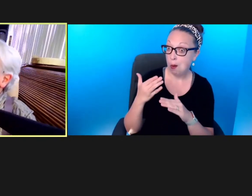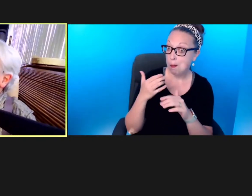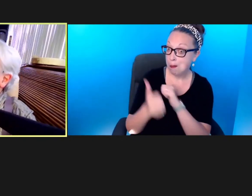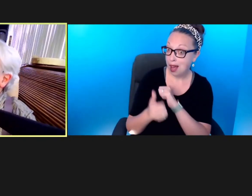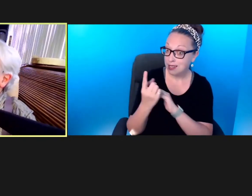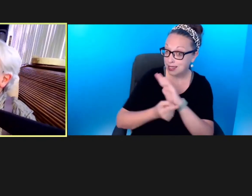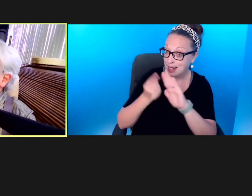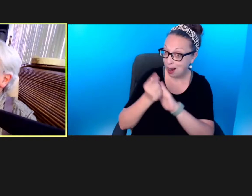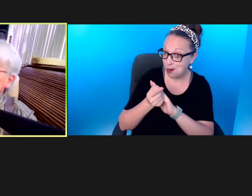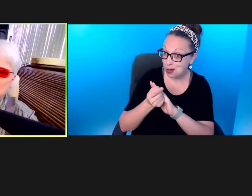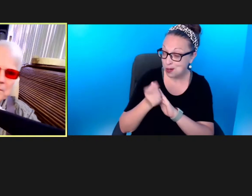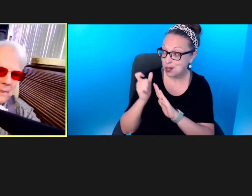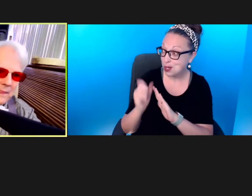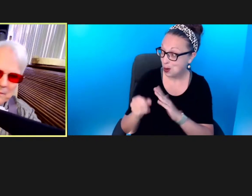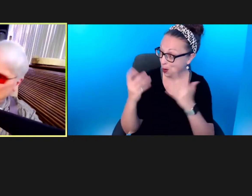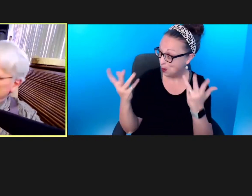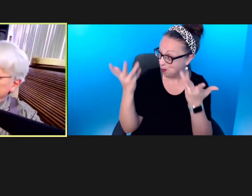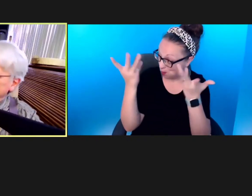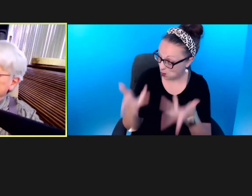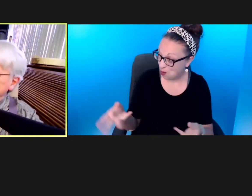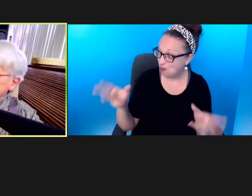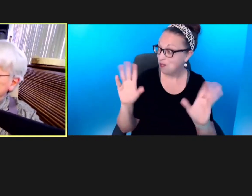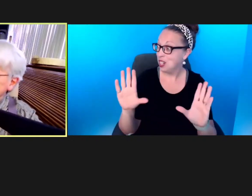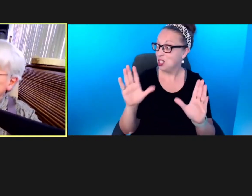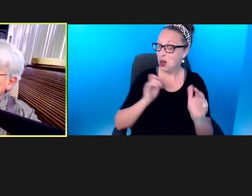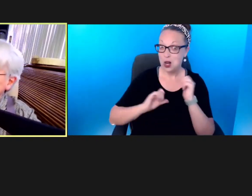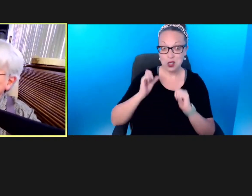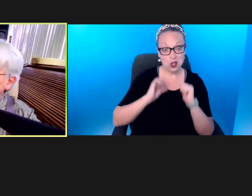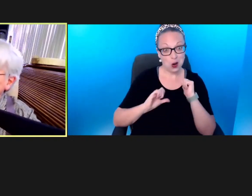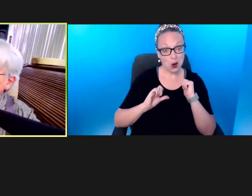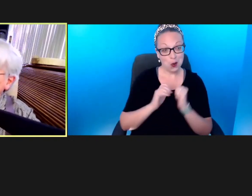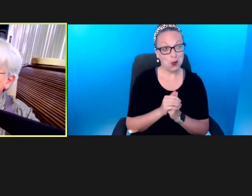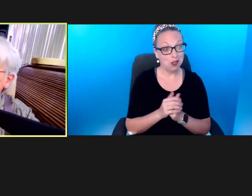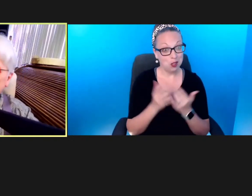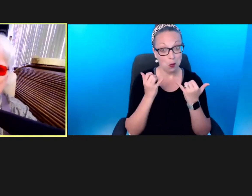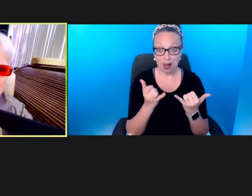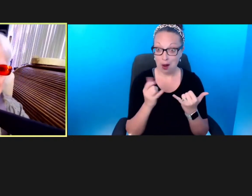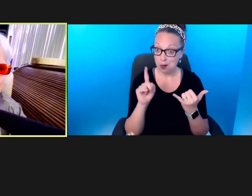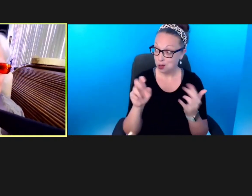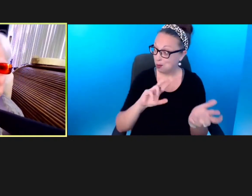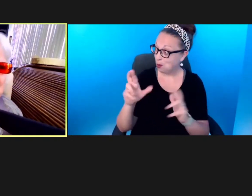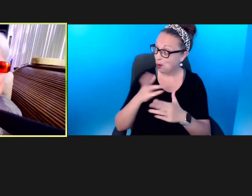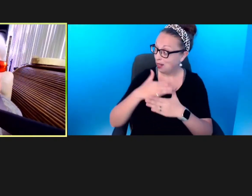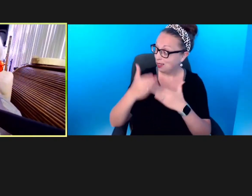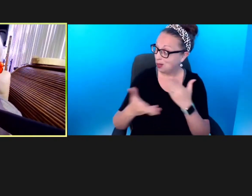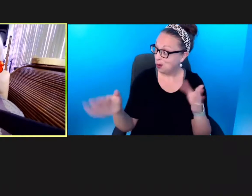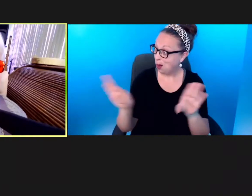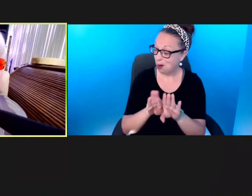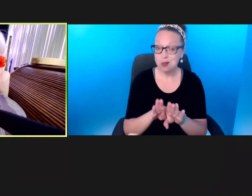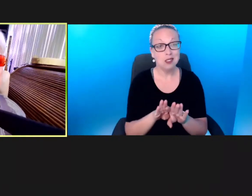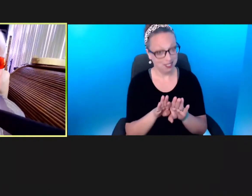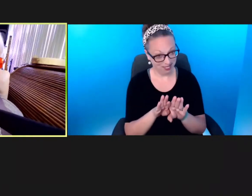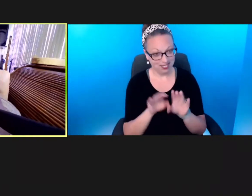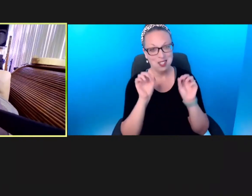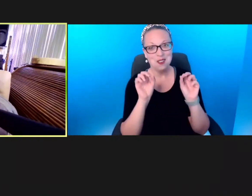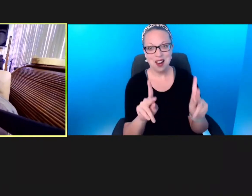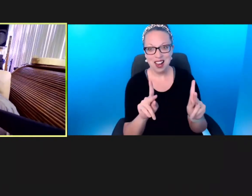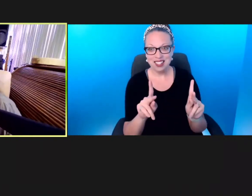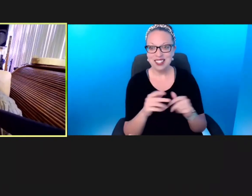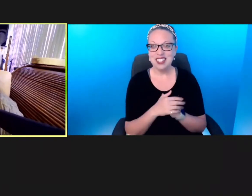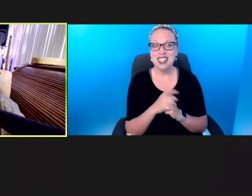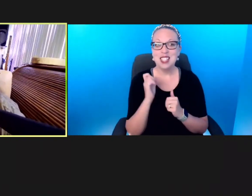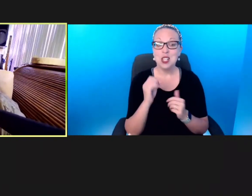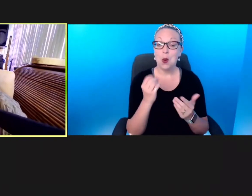hour. So there you have our show. We've got to get ready to close here. We're wrapping. And